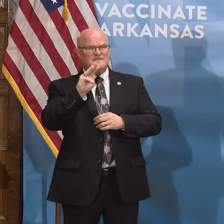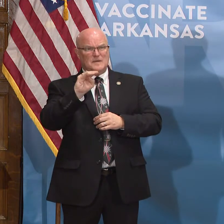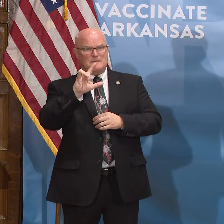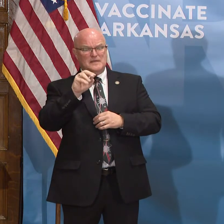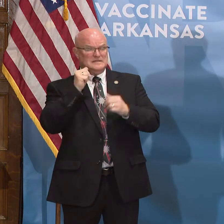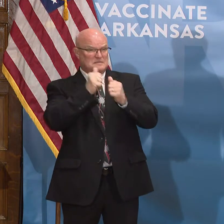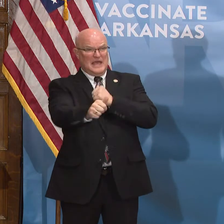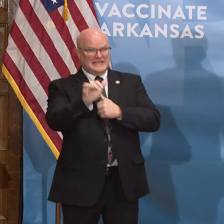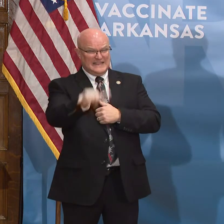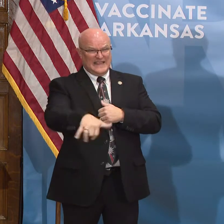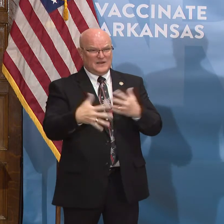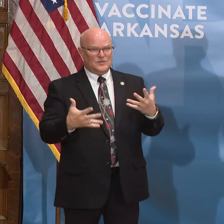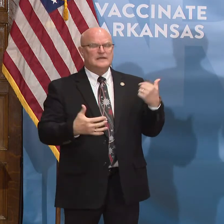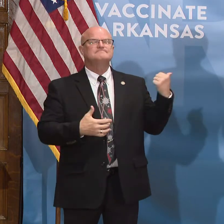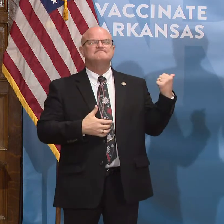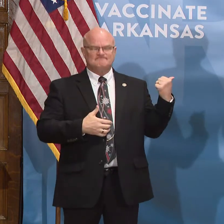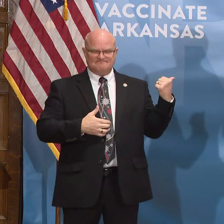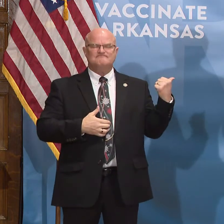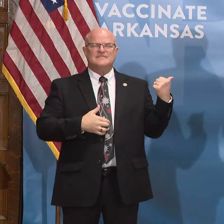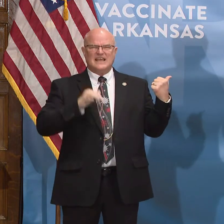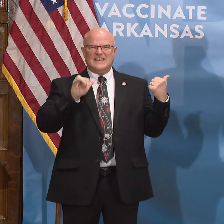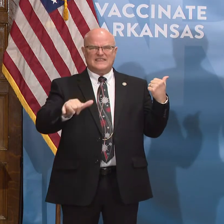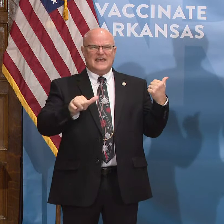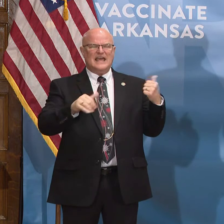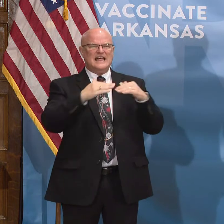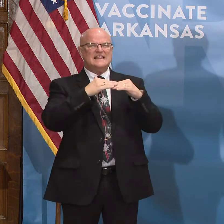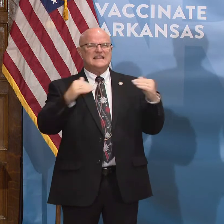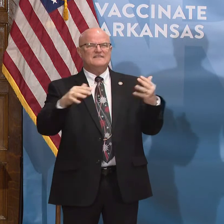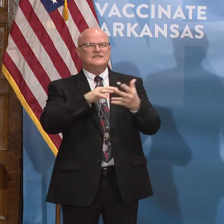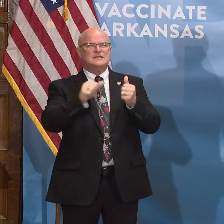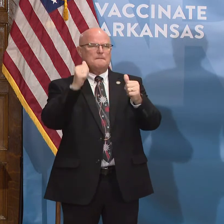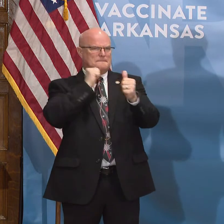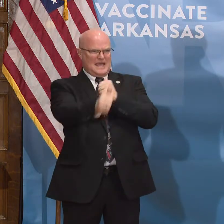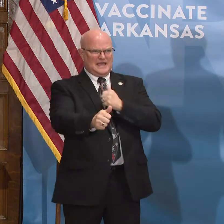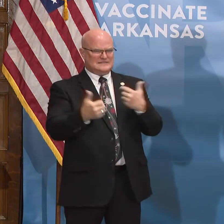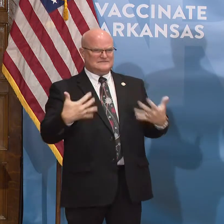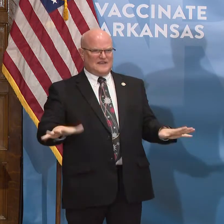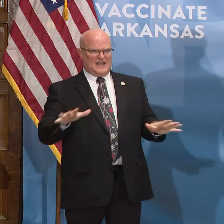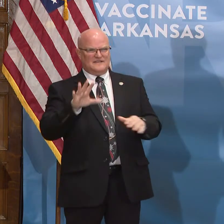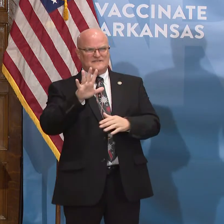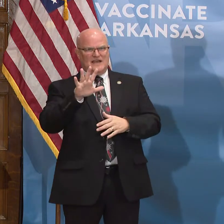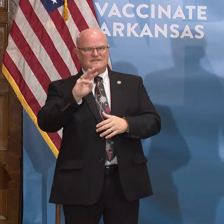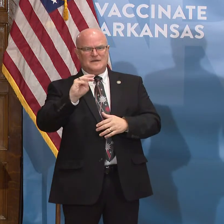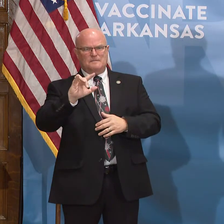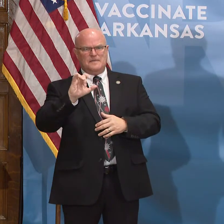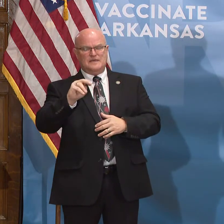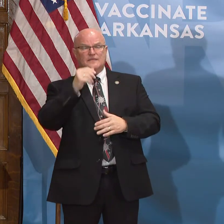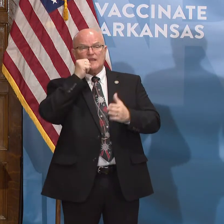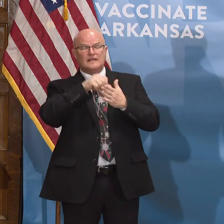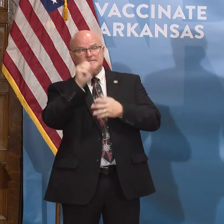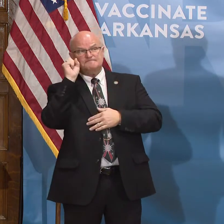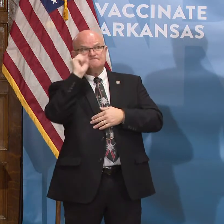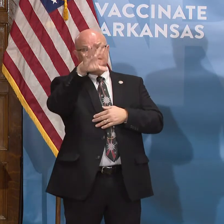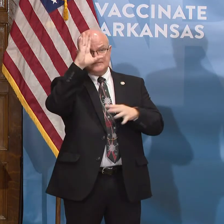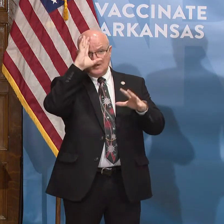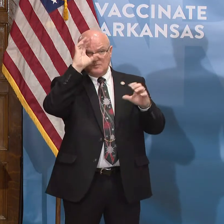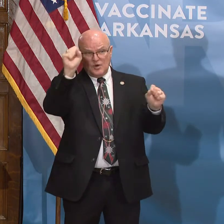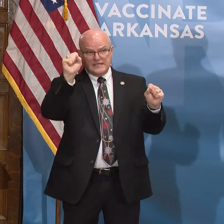that? I'm comfortable that that damage level has been passed. The letter to the